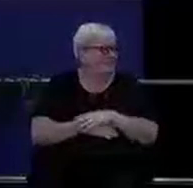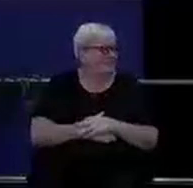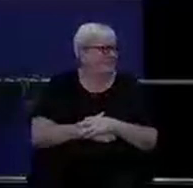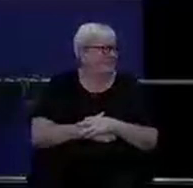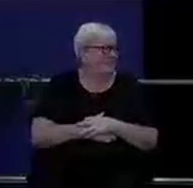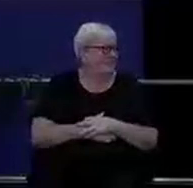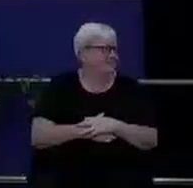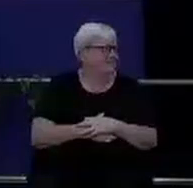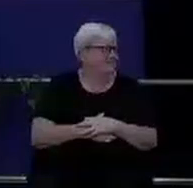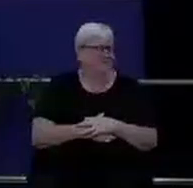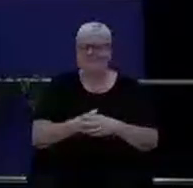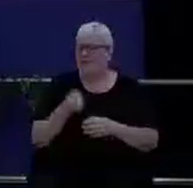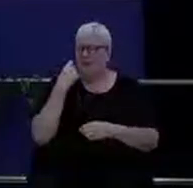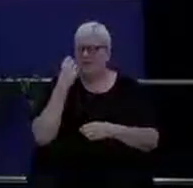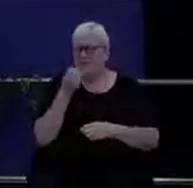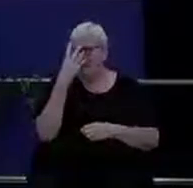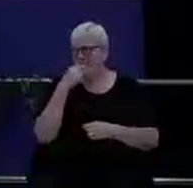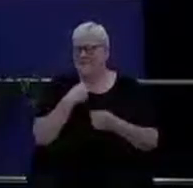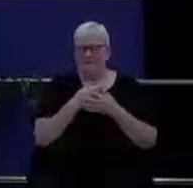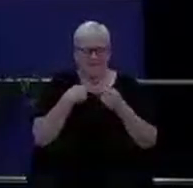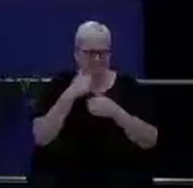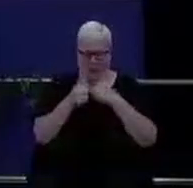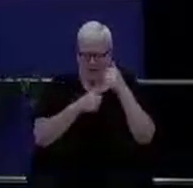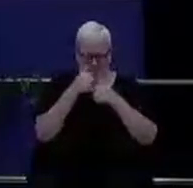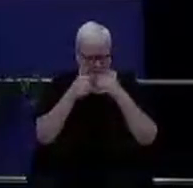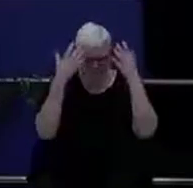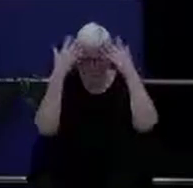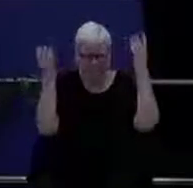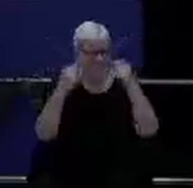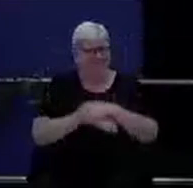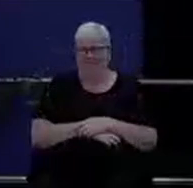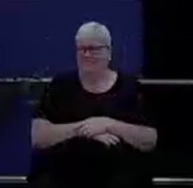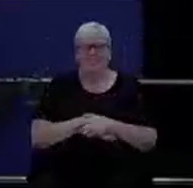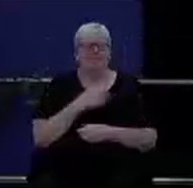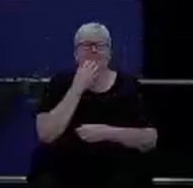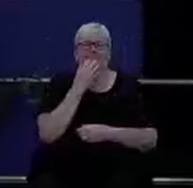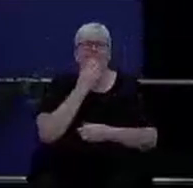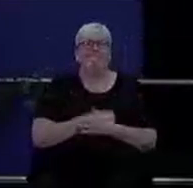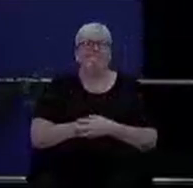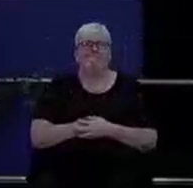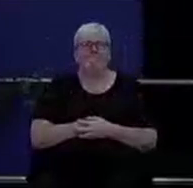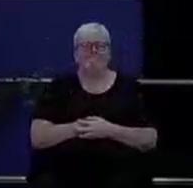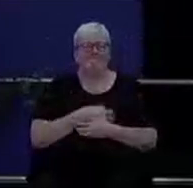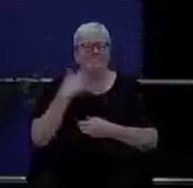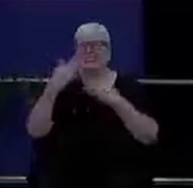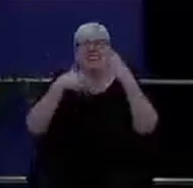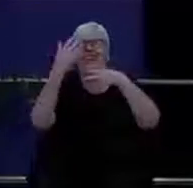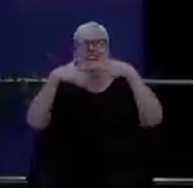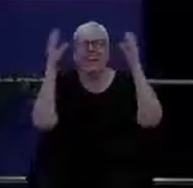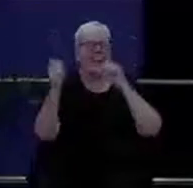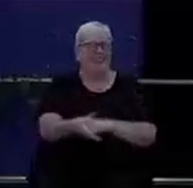And we always embarrass her by being more and more complimentary at the end of every single one. The superlative, the extraordinary,